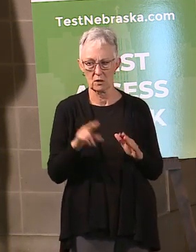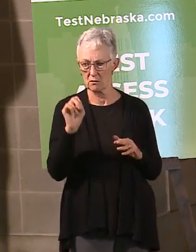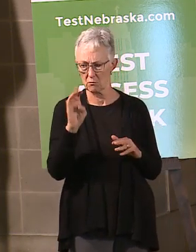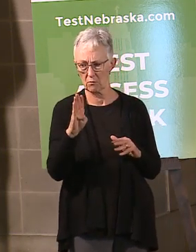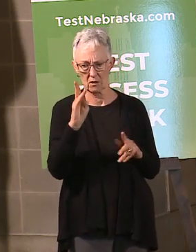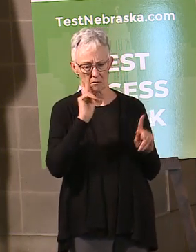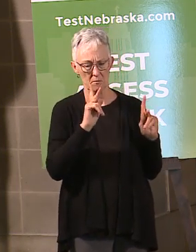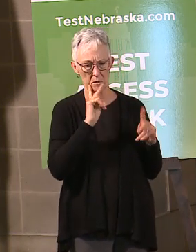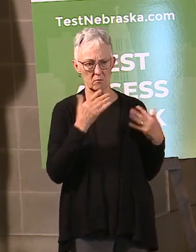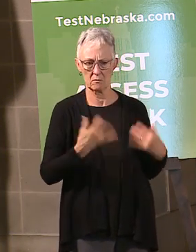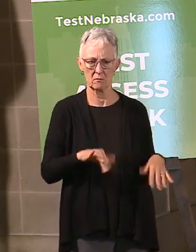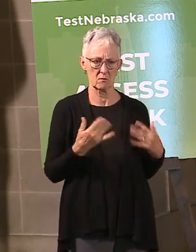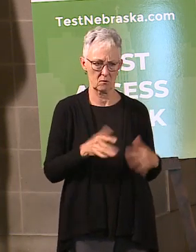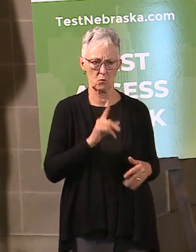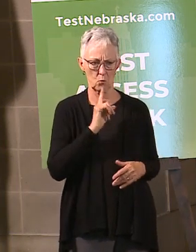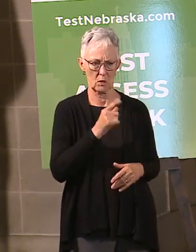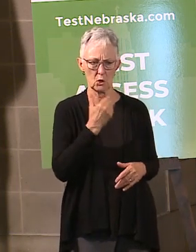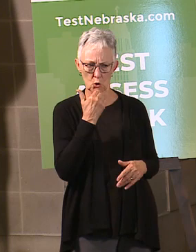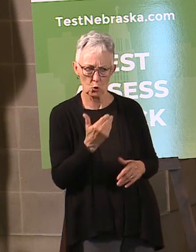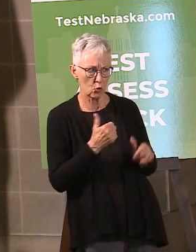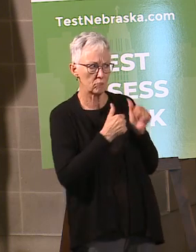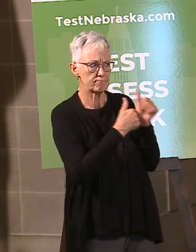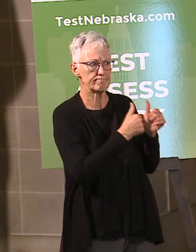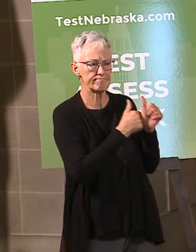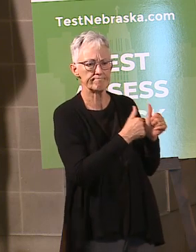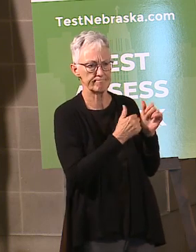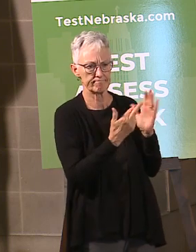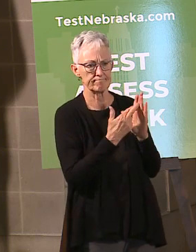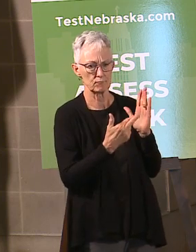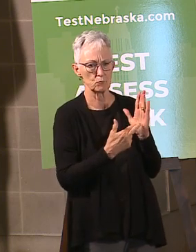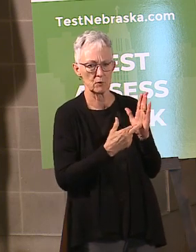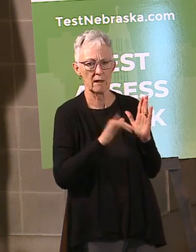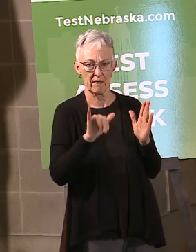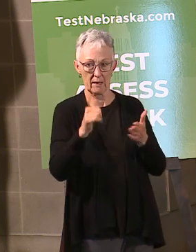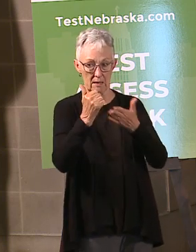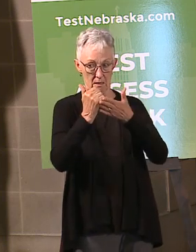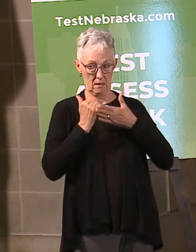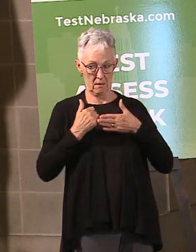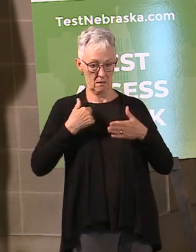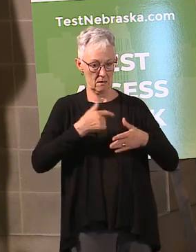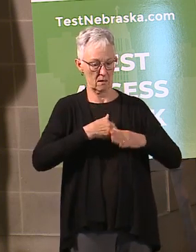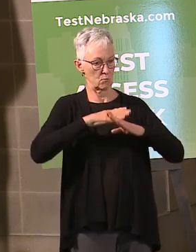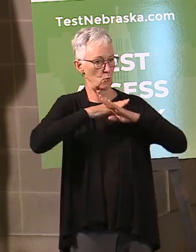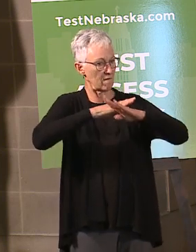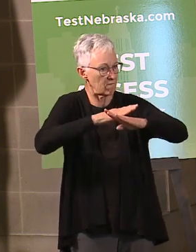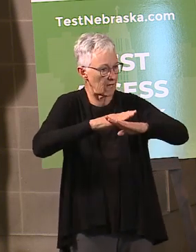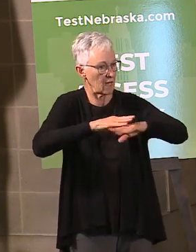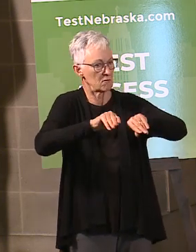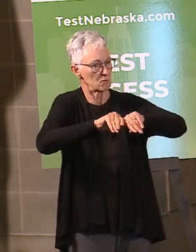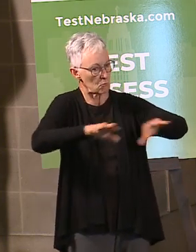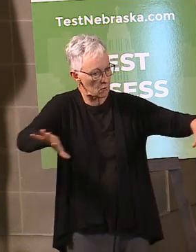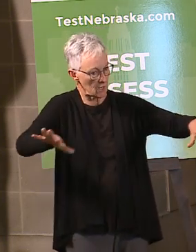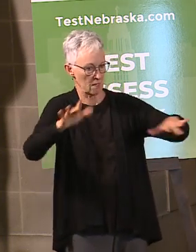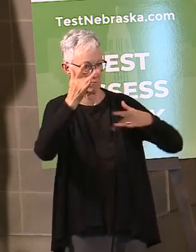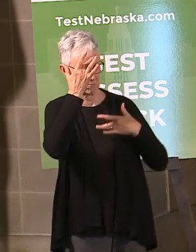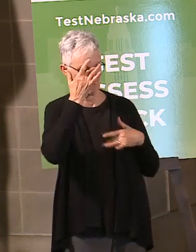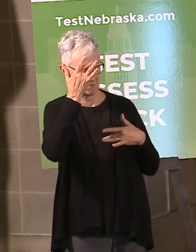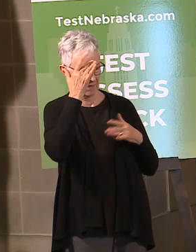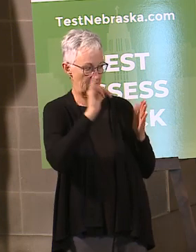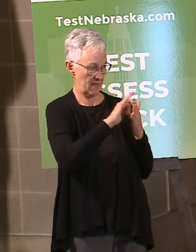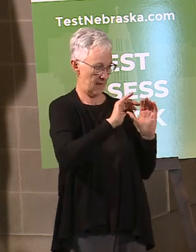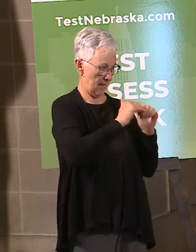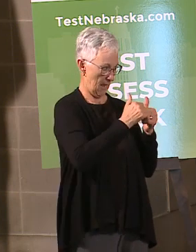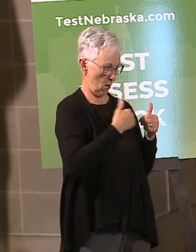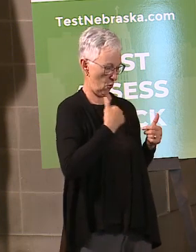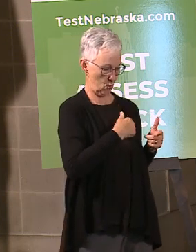that's allowed us to really slow the spread of coronavirus here in Nebraska. And that's why we can loosen these restrictions. So by continuing